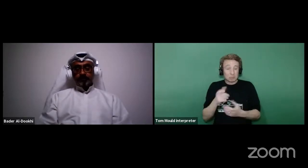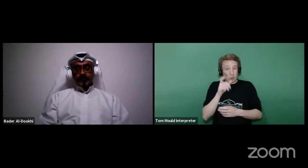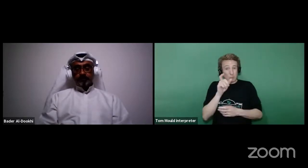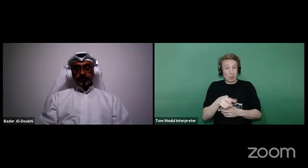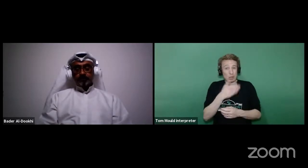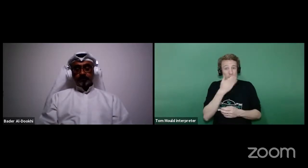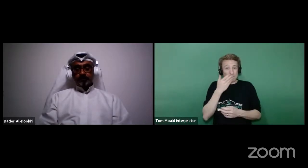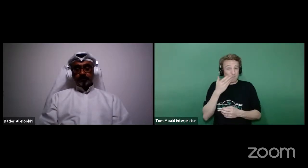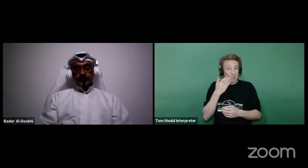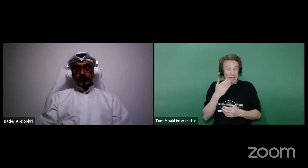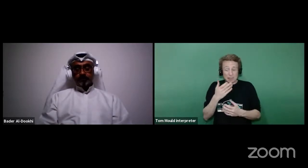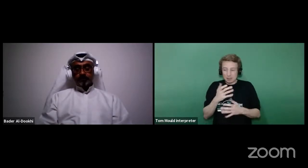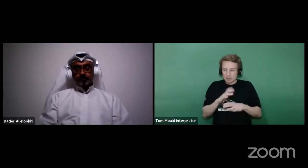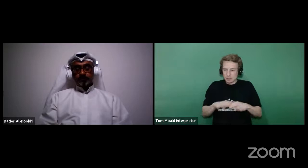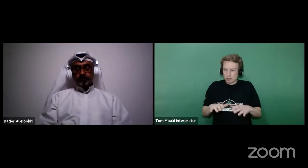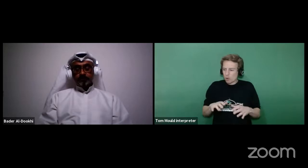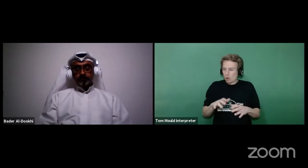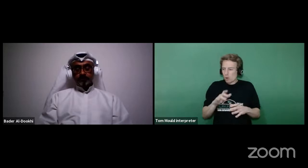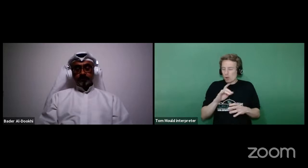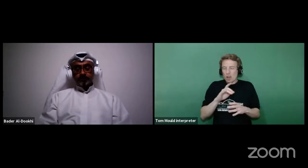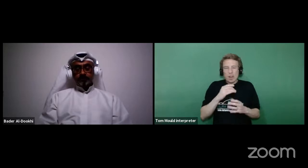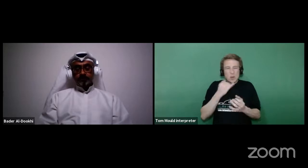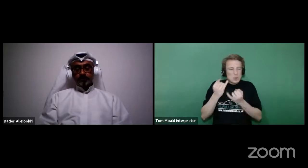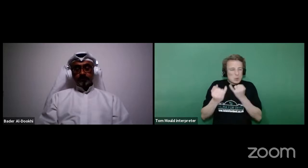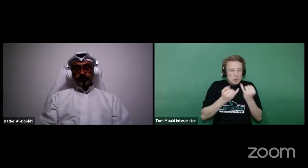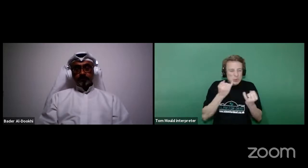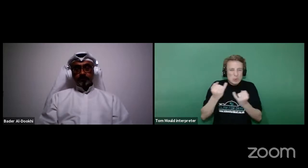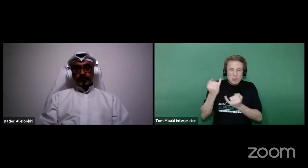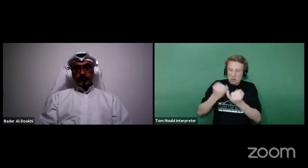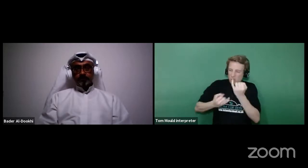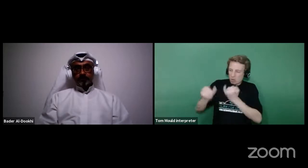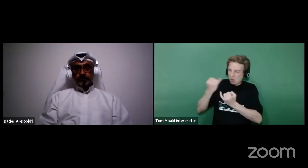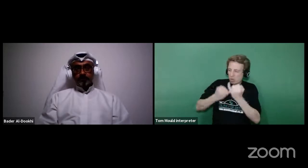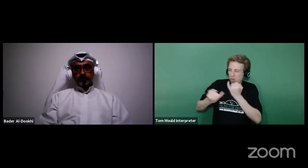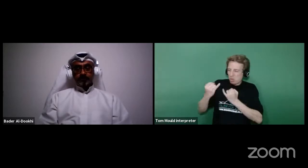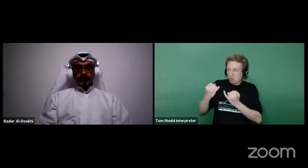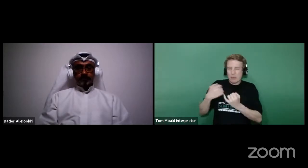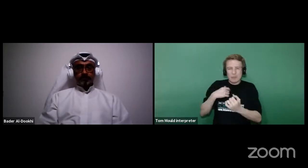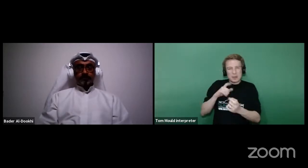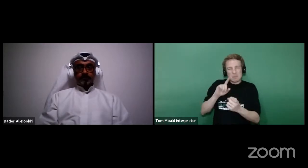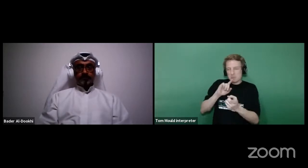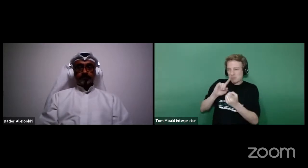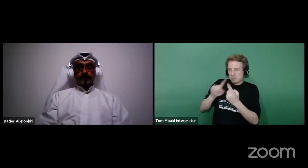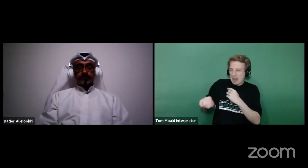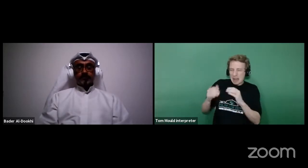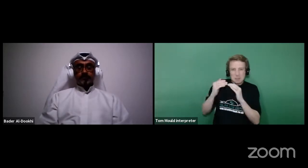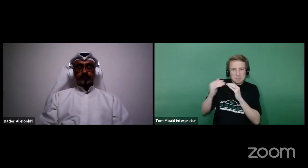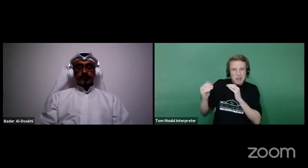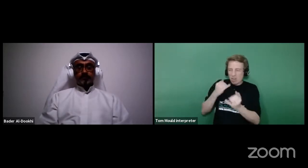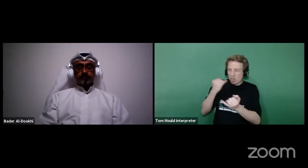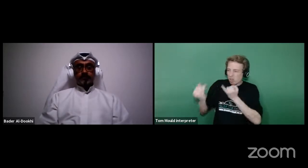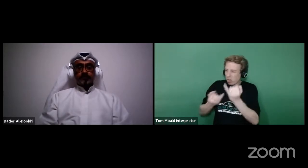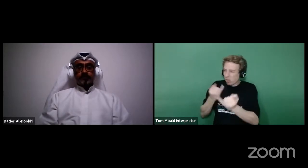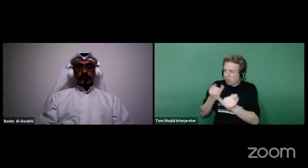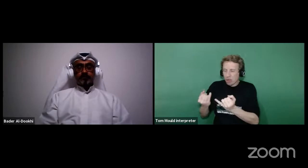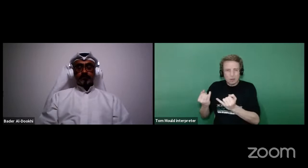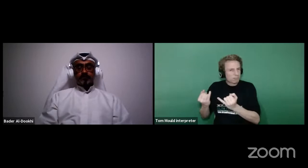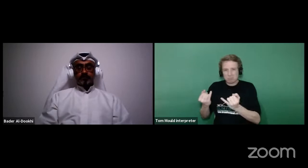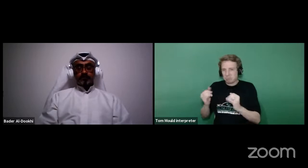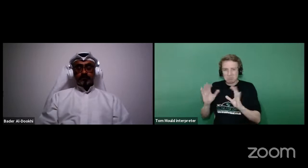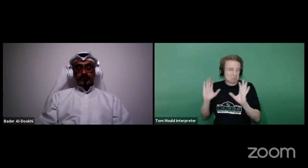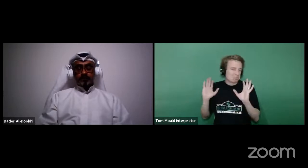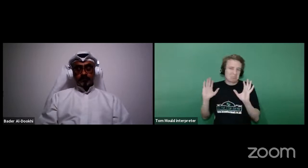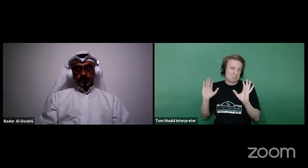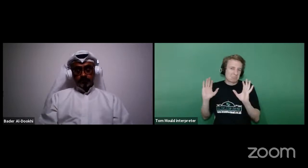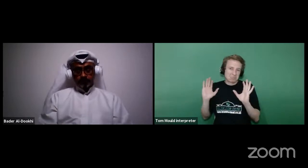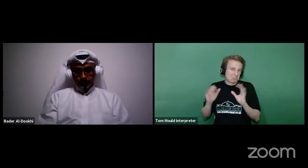or abusive speech with abusive speech. While, as the norm is, it's